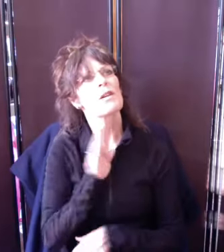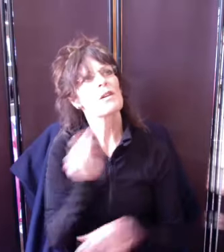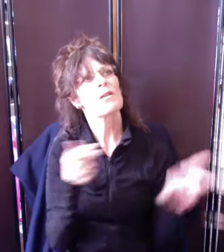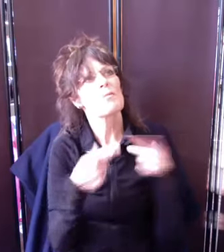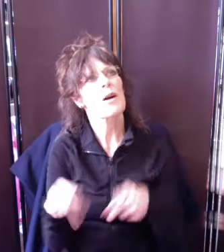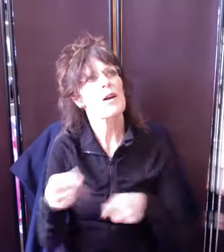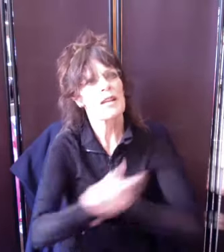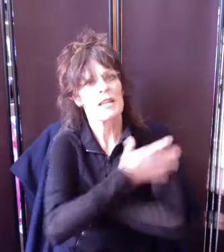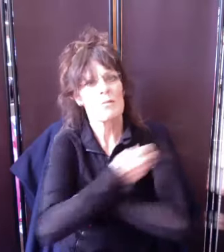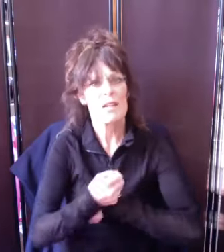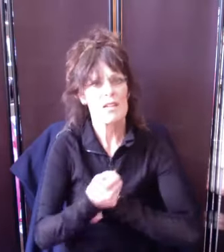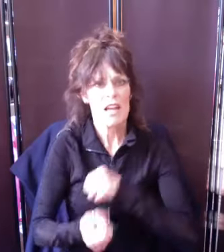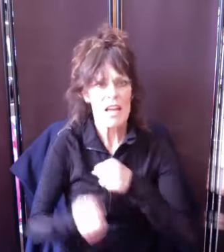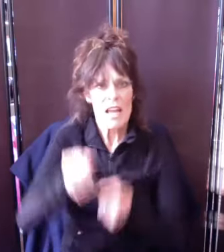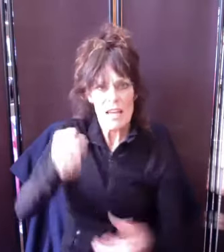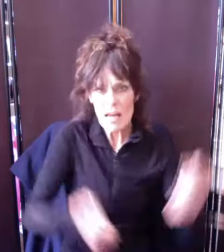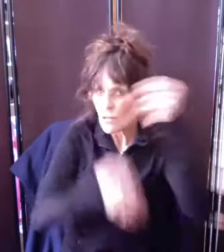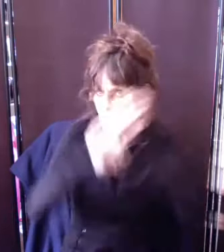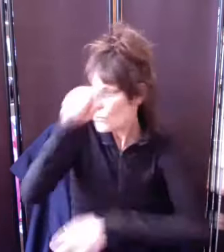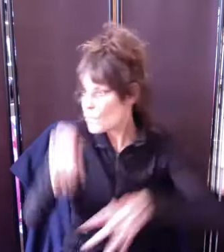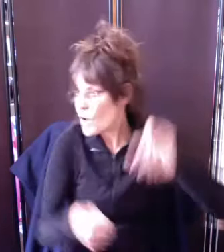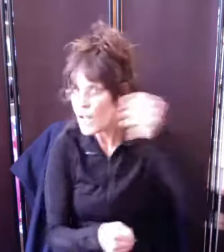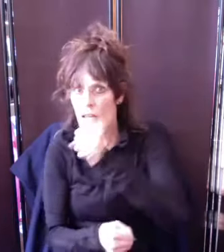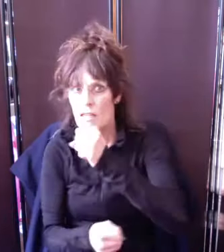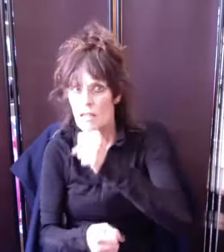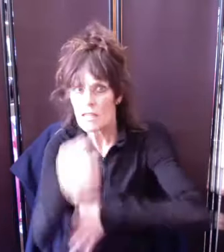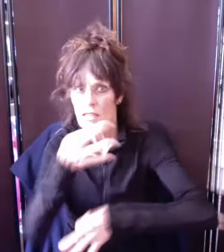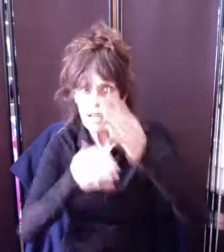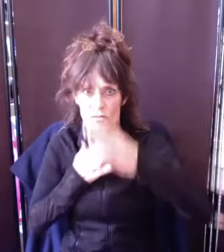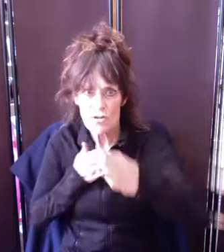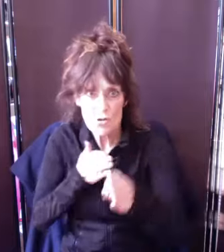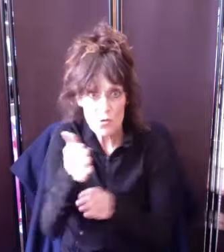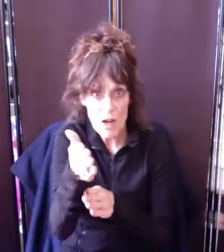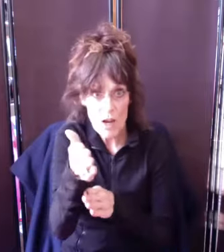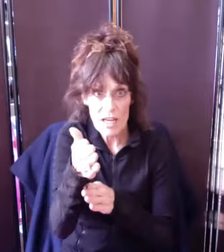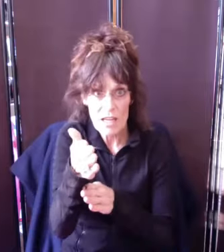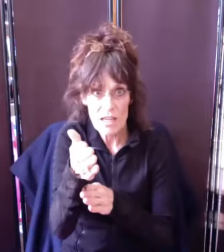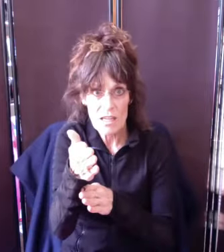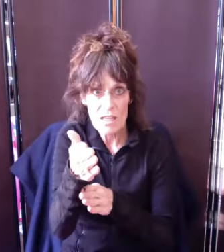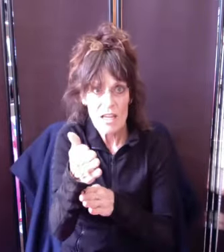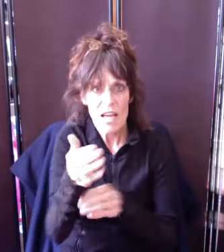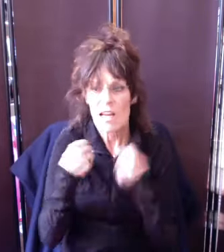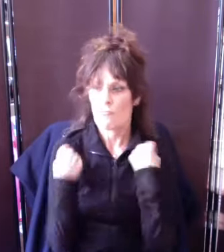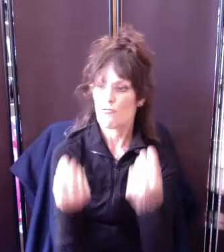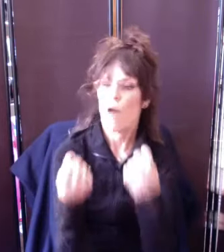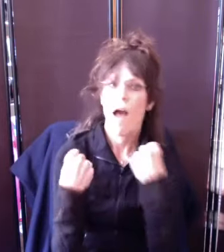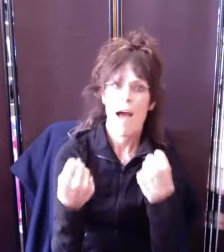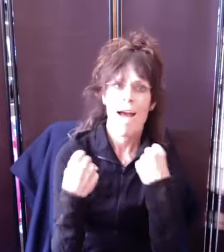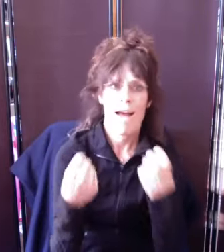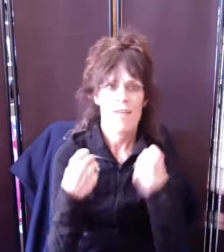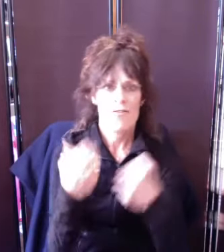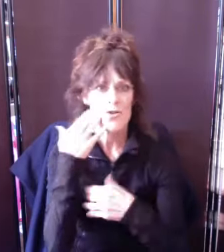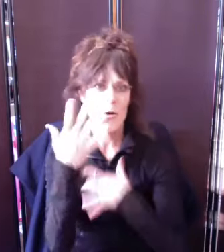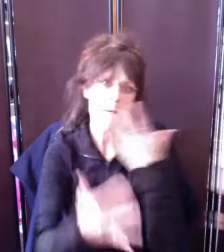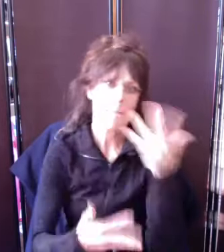right instead of going straight. And I'd drive out to the keg party or the bonfire or wherever I was going,